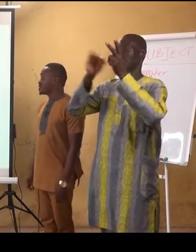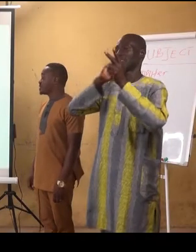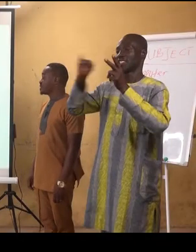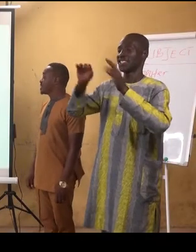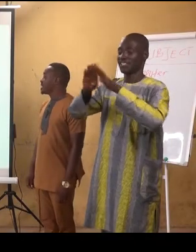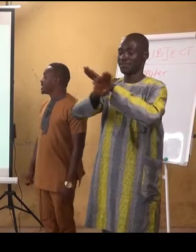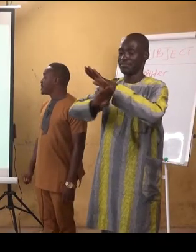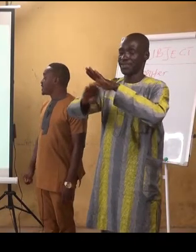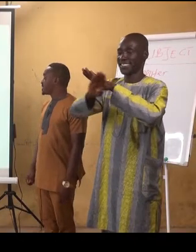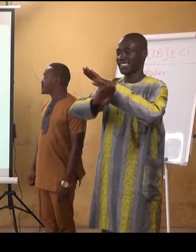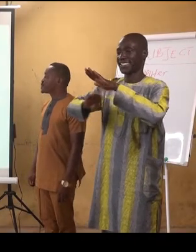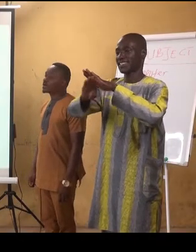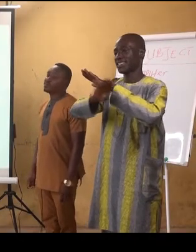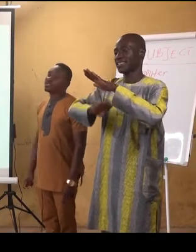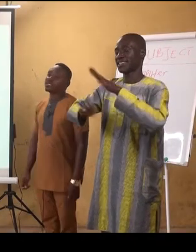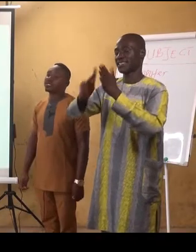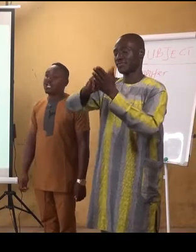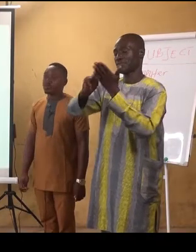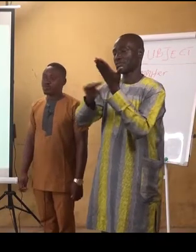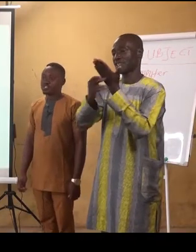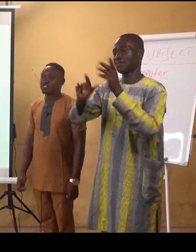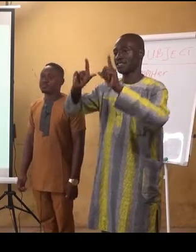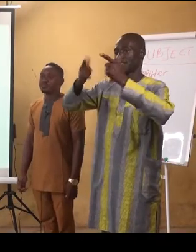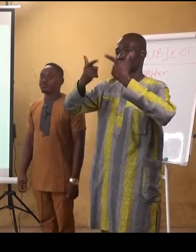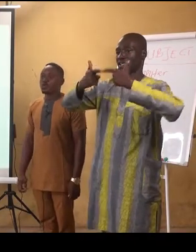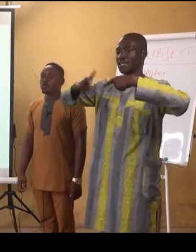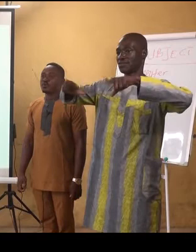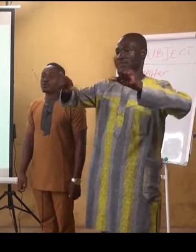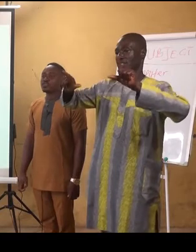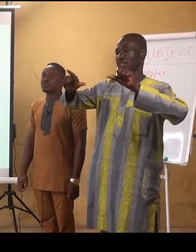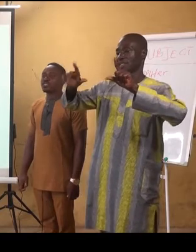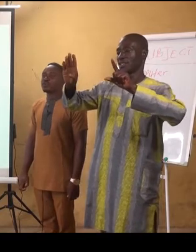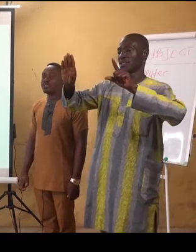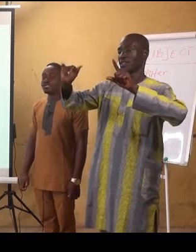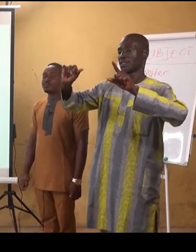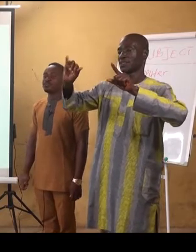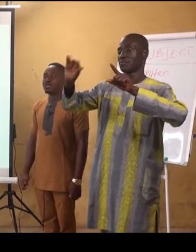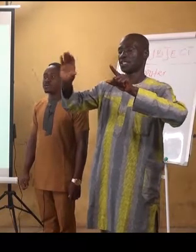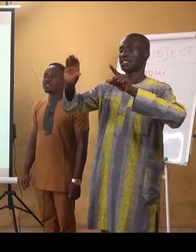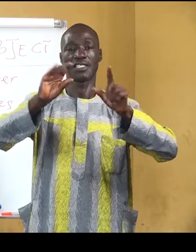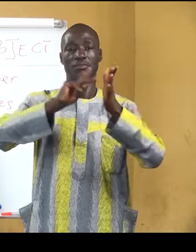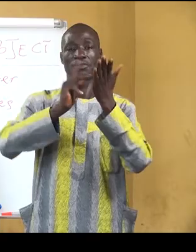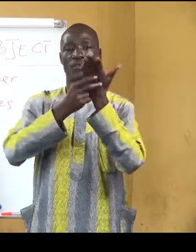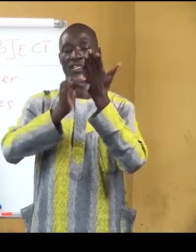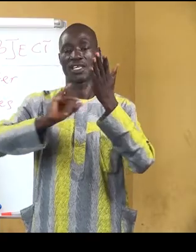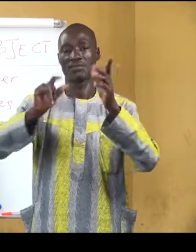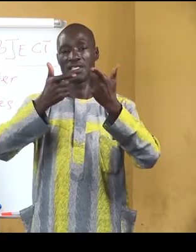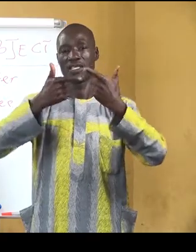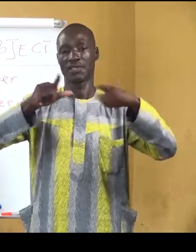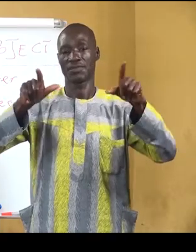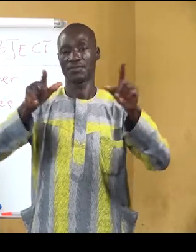today, would be the basic programming language. We'll be considering the basic programming